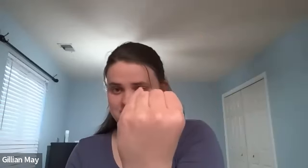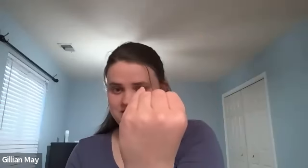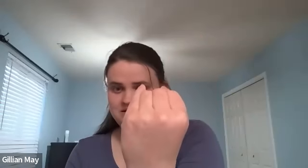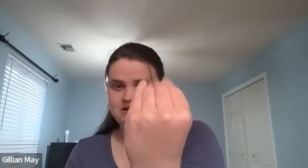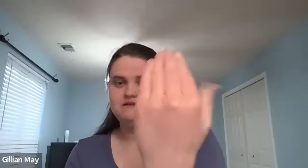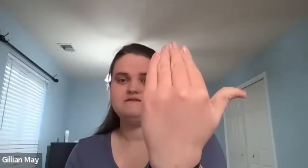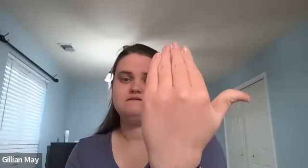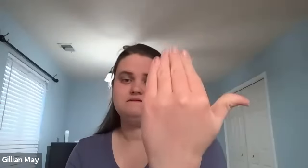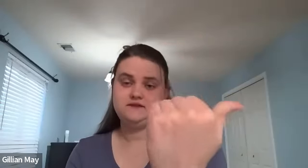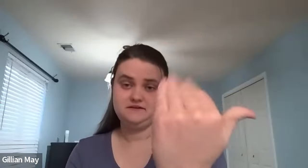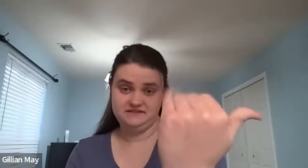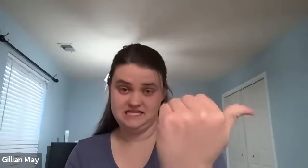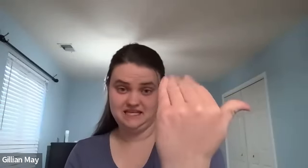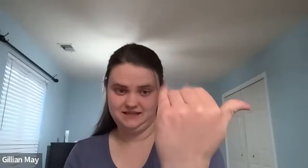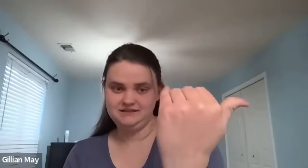14, 15,